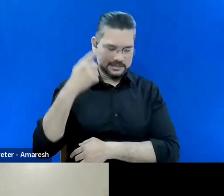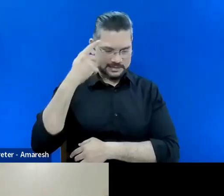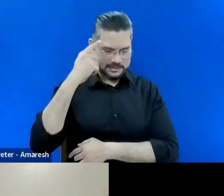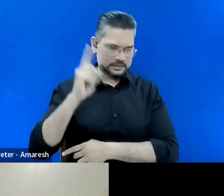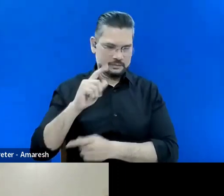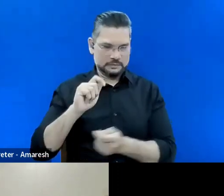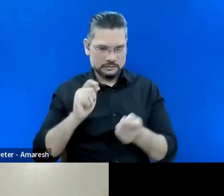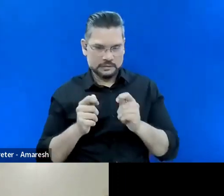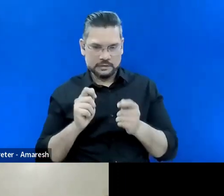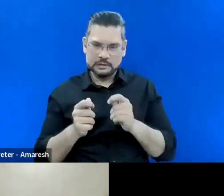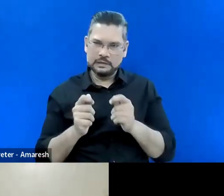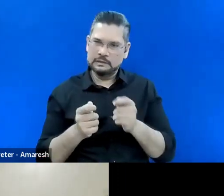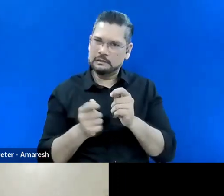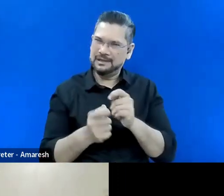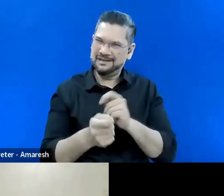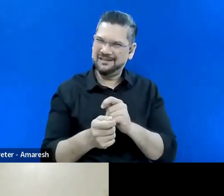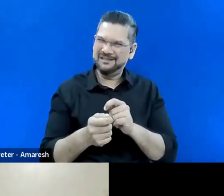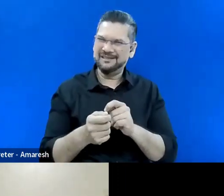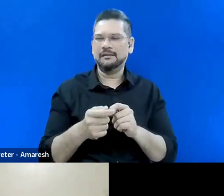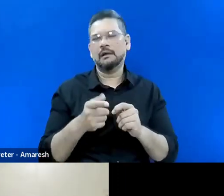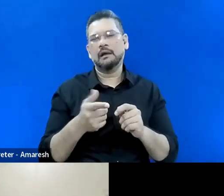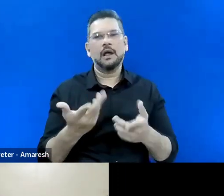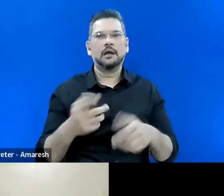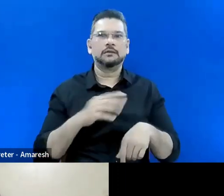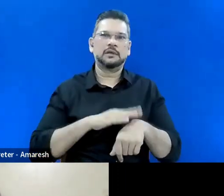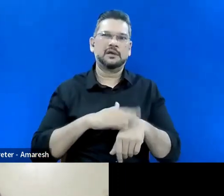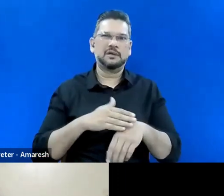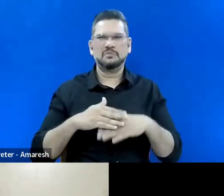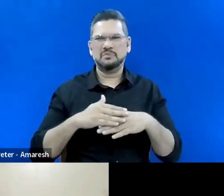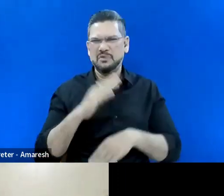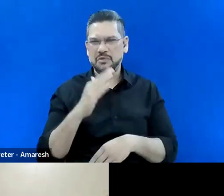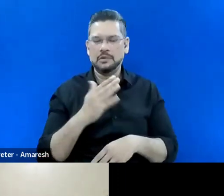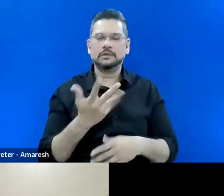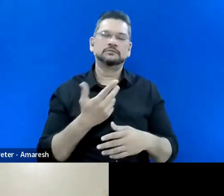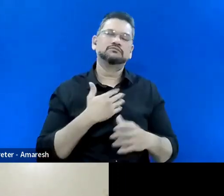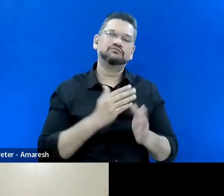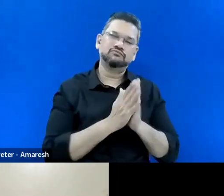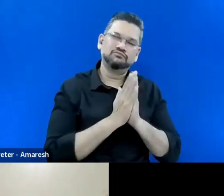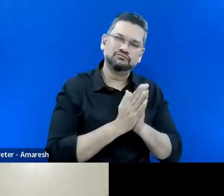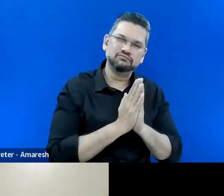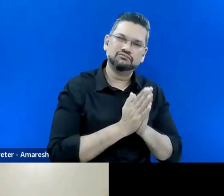it over there. So like I'm pleading with TCIA, Indonesia, like,